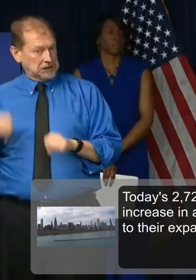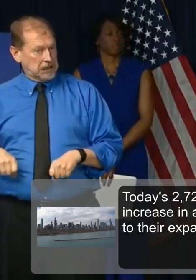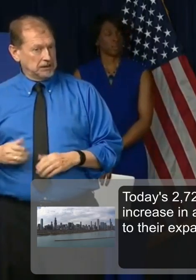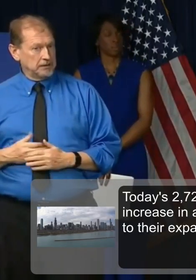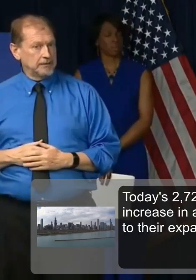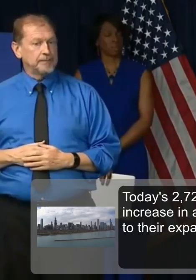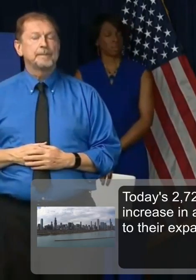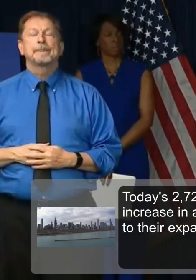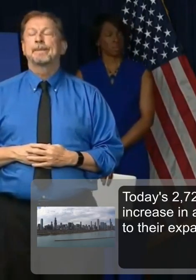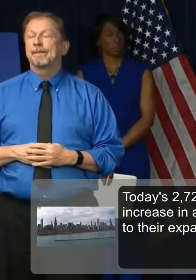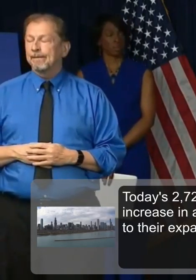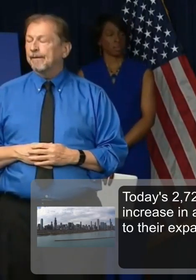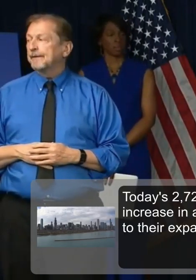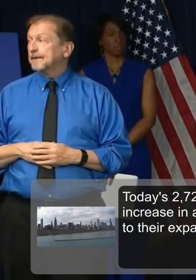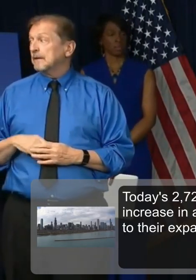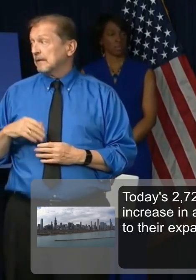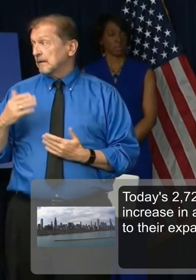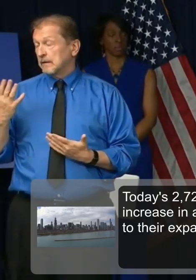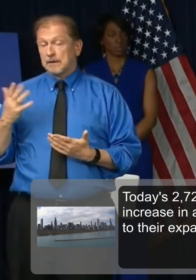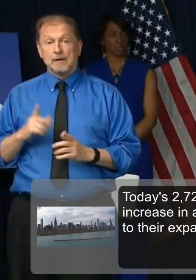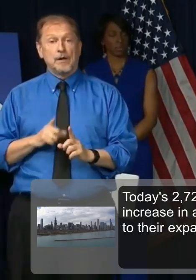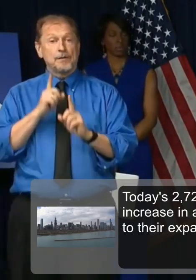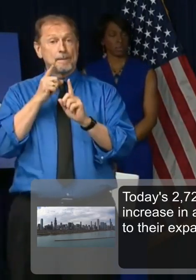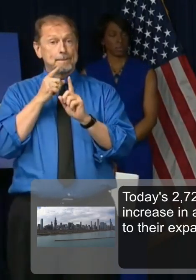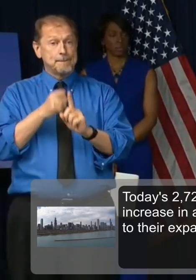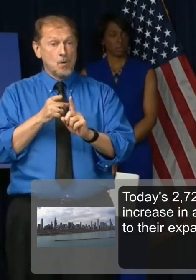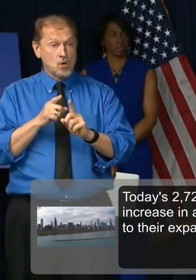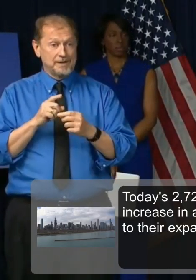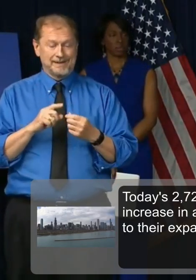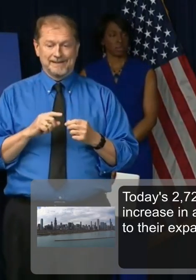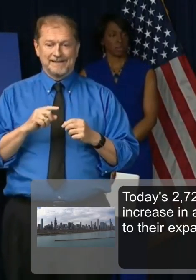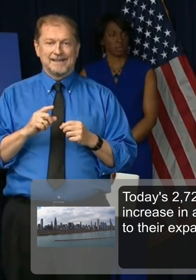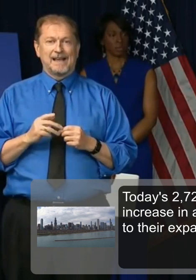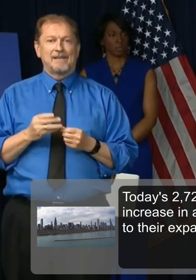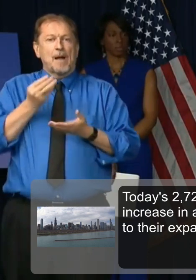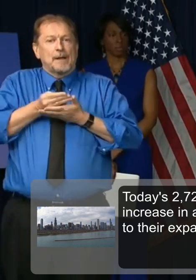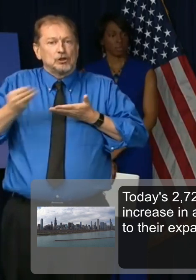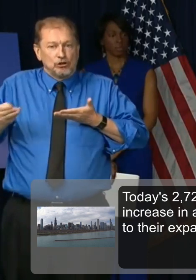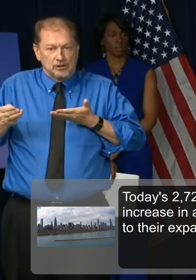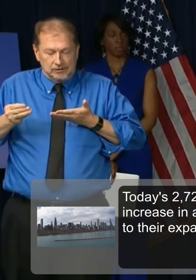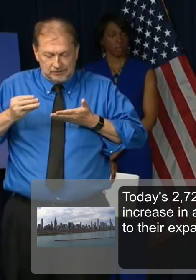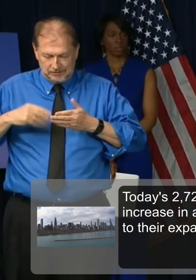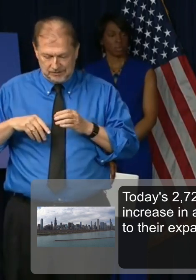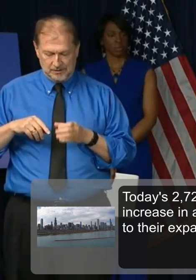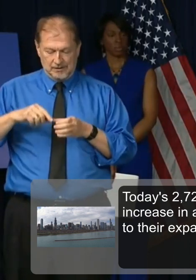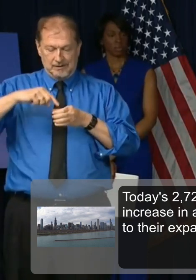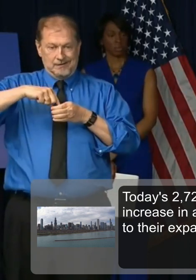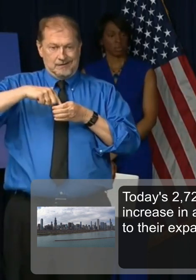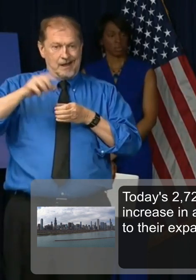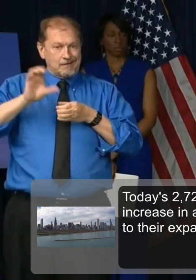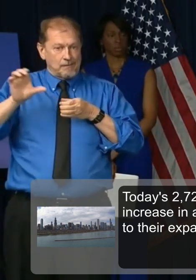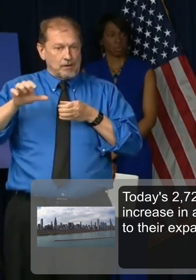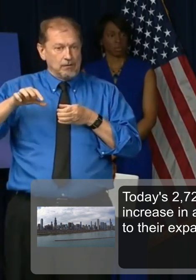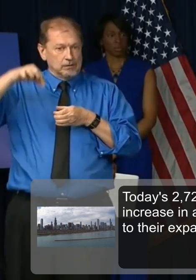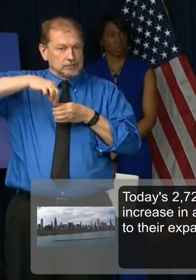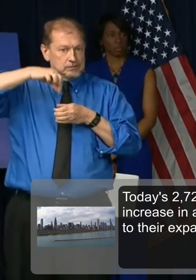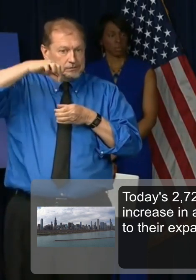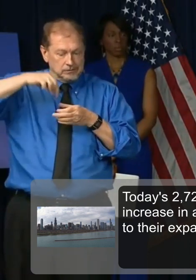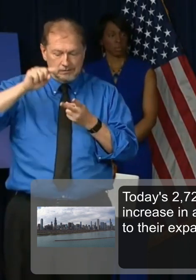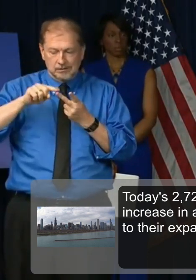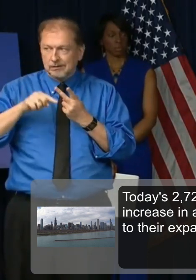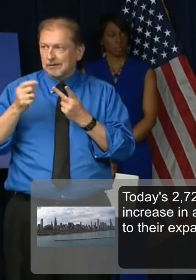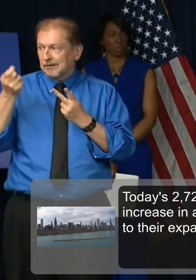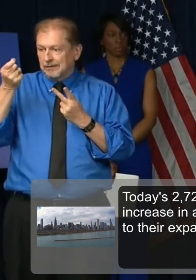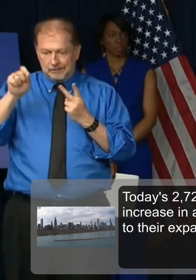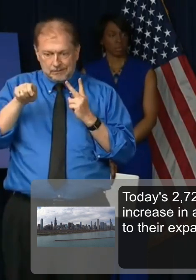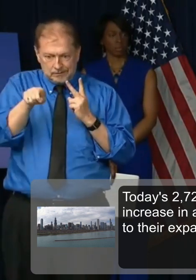The challenges in the supply chain in order to get us to 10,000 were immense. And indeed, this was raised on a